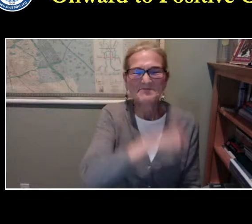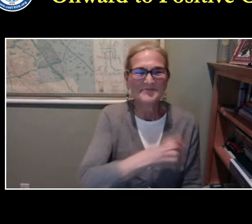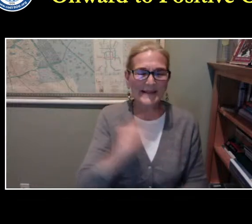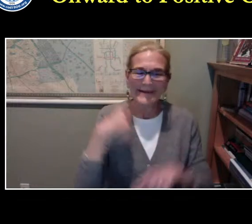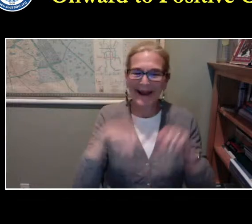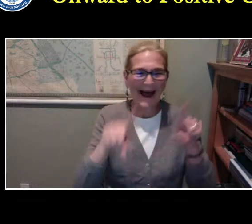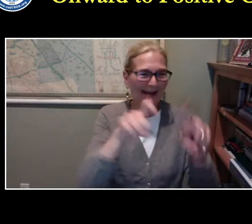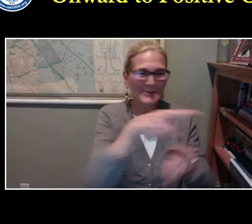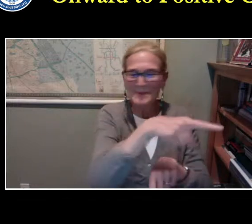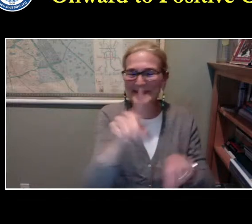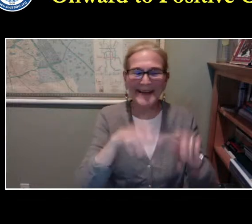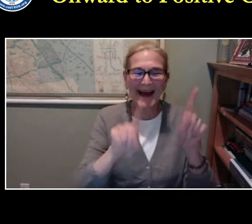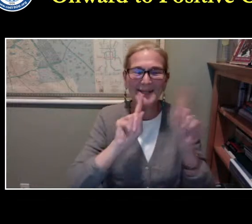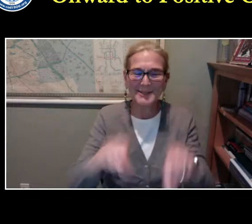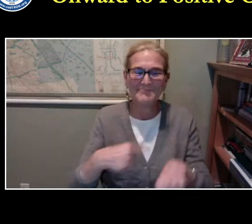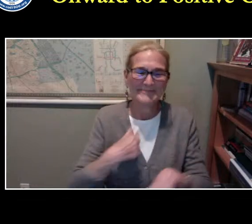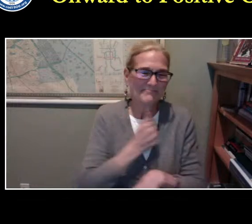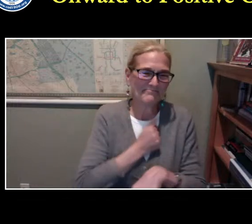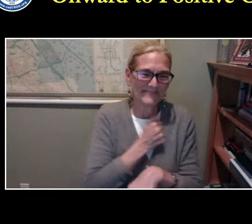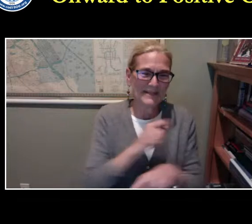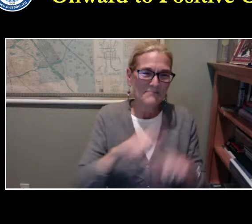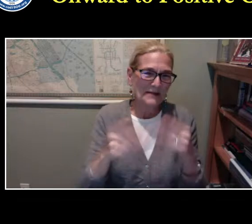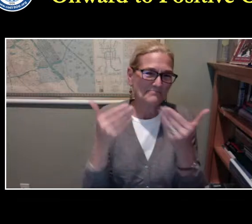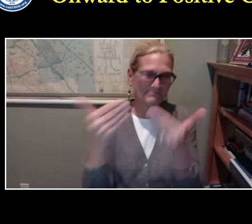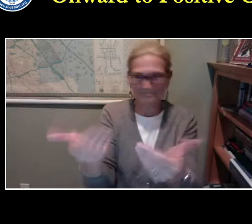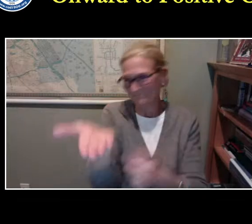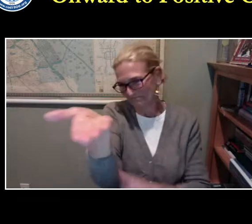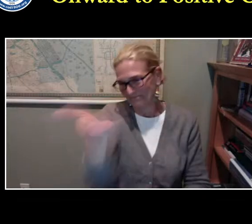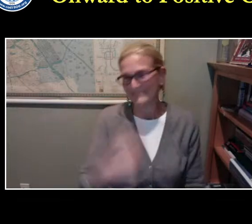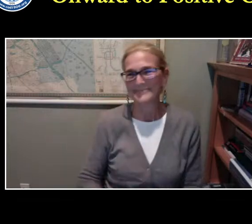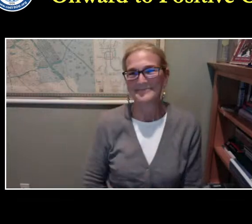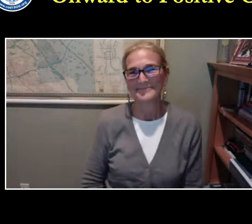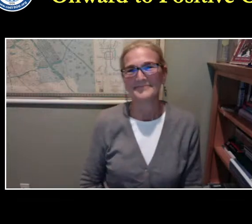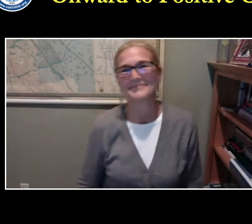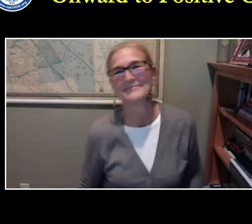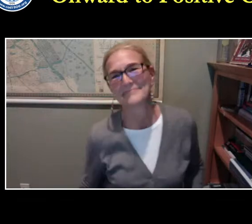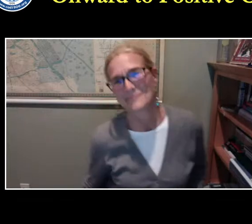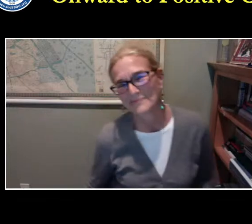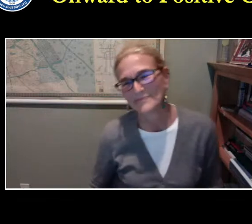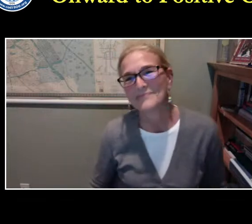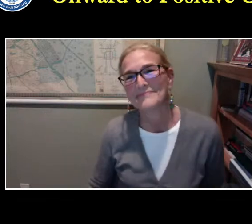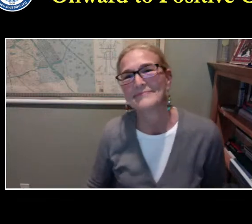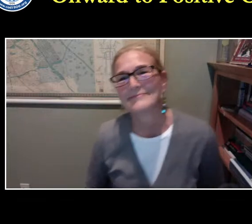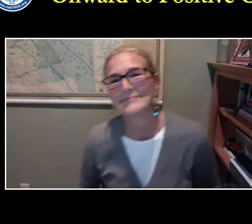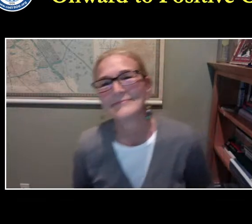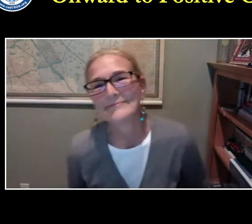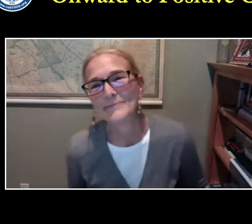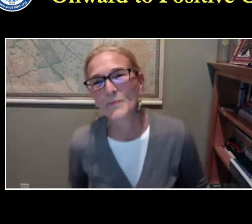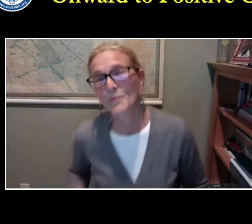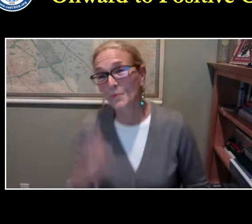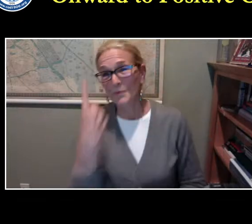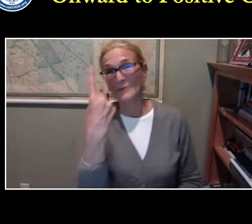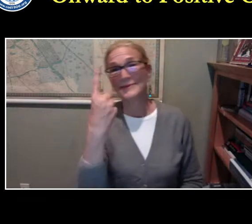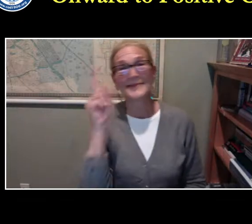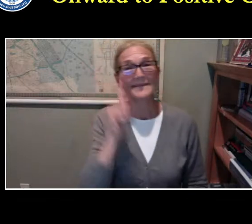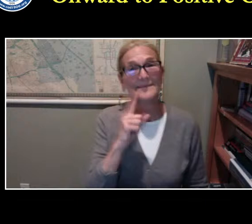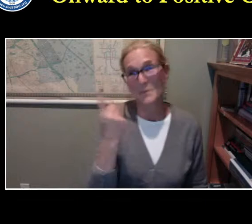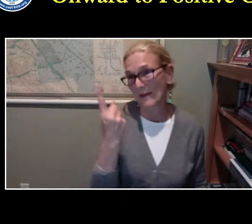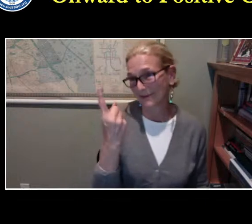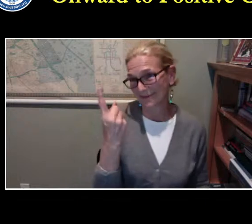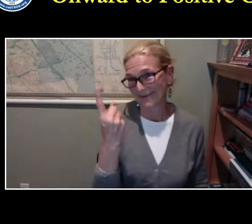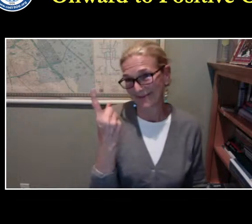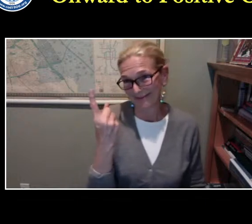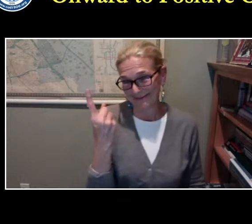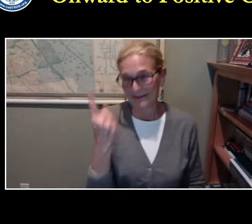How many of them are deaf? I mean, you can guess. I know I can't ask you for audience participation, but go ahead and guess.